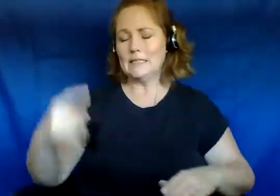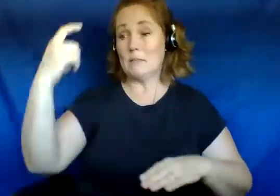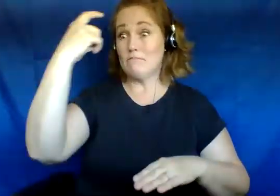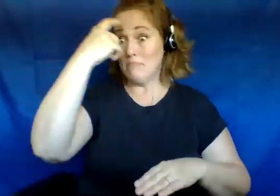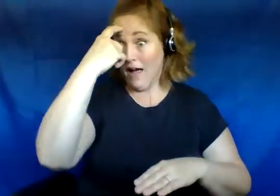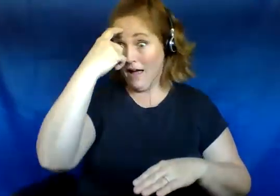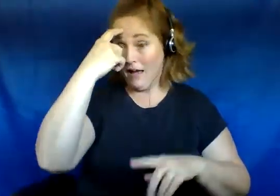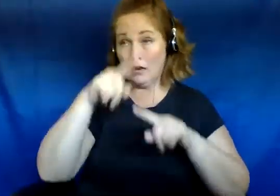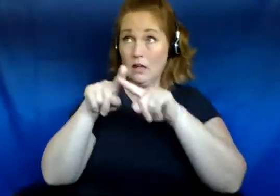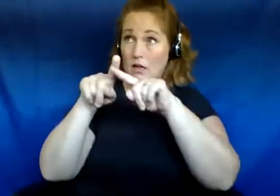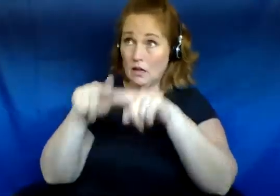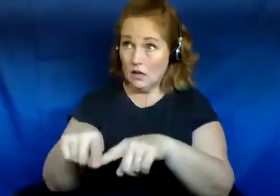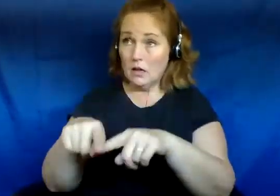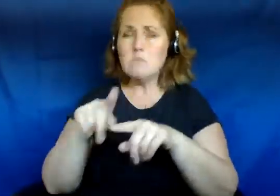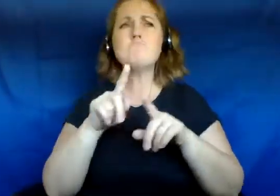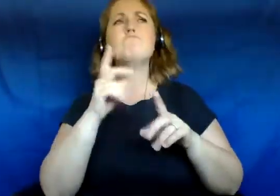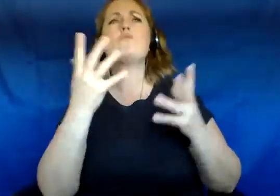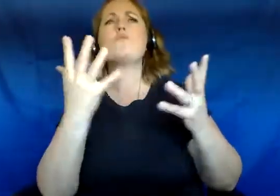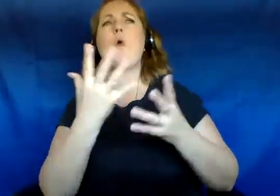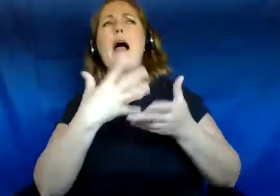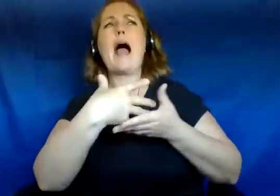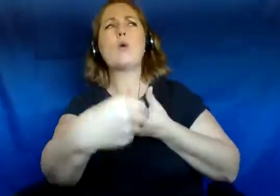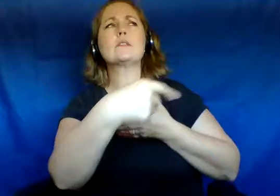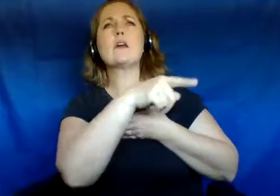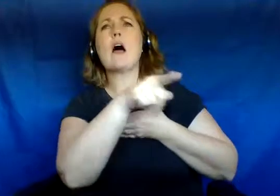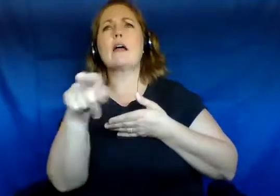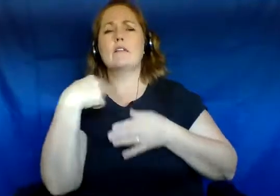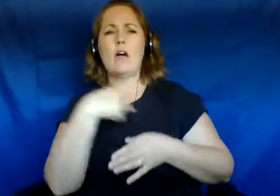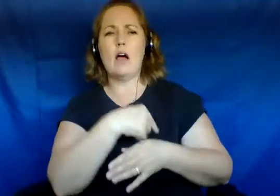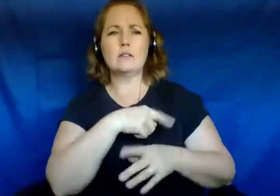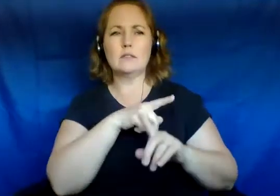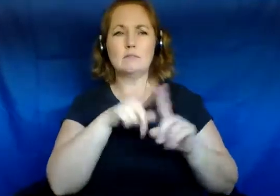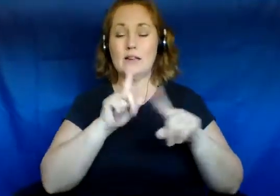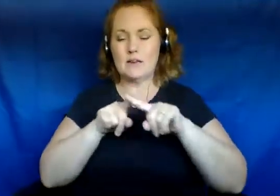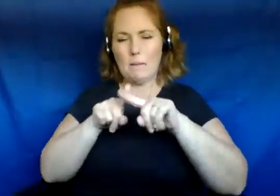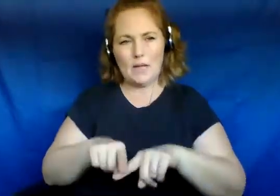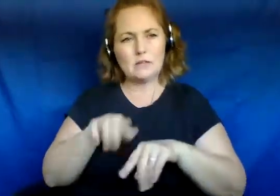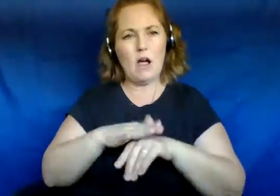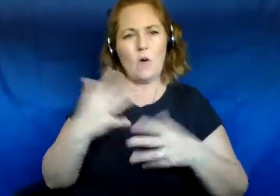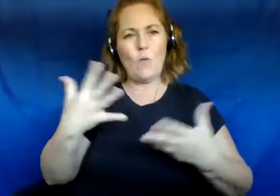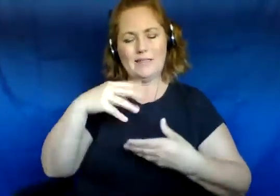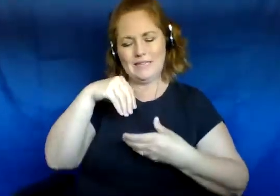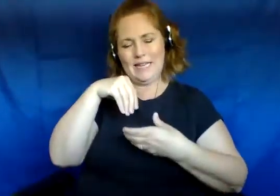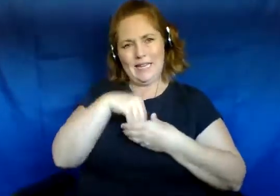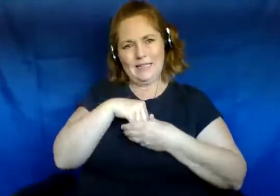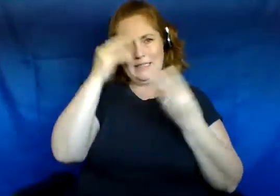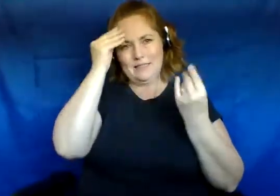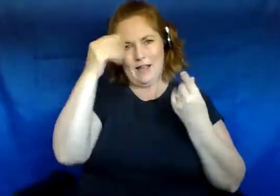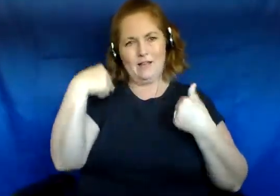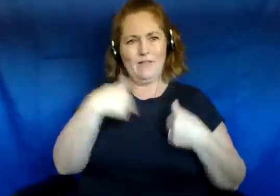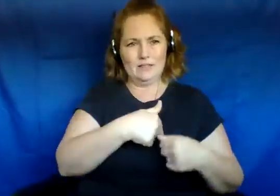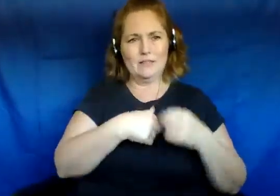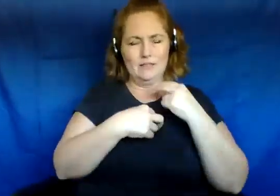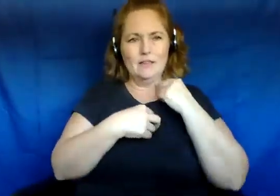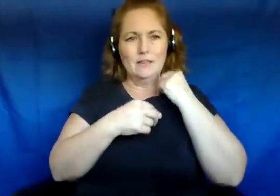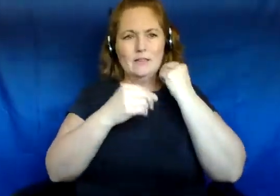not depend on conditions outside of us, but those inside of us, because there can be